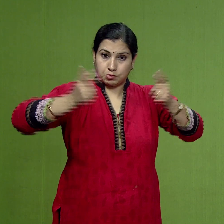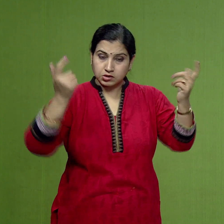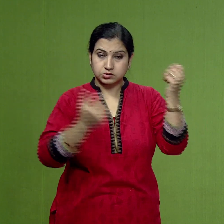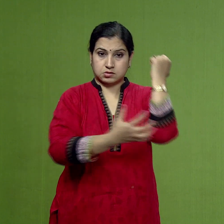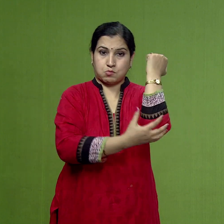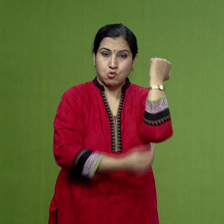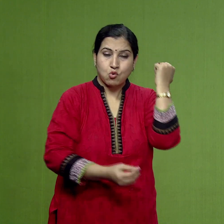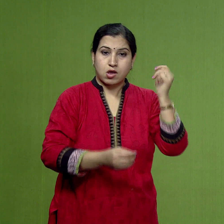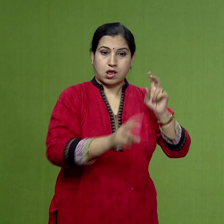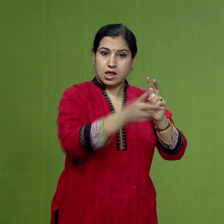our population.